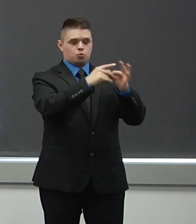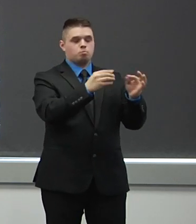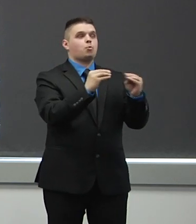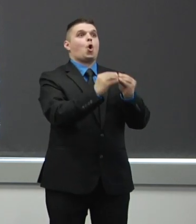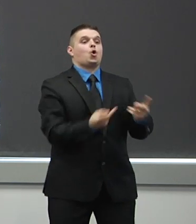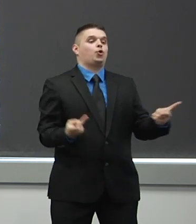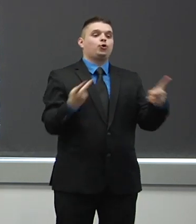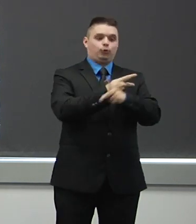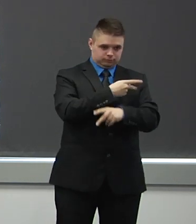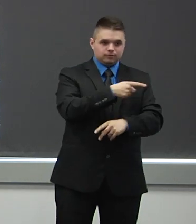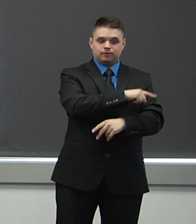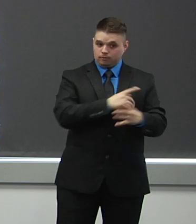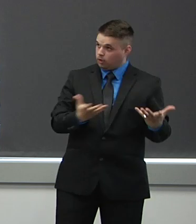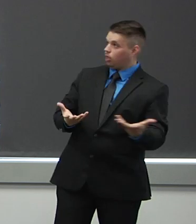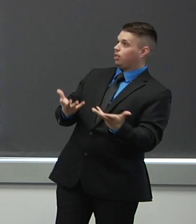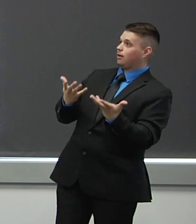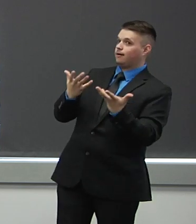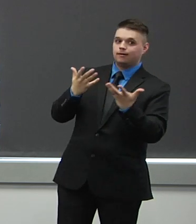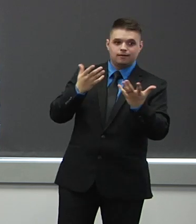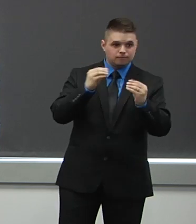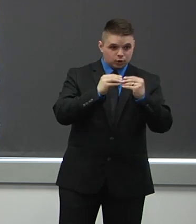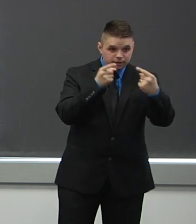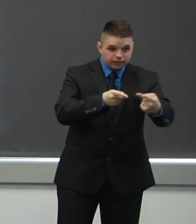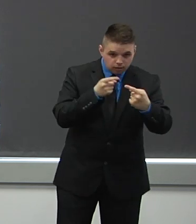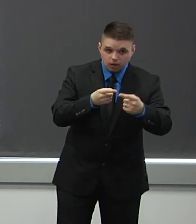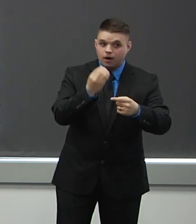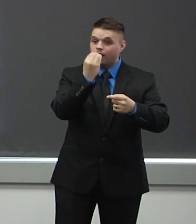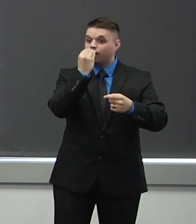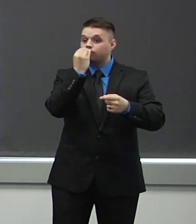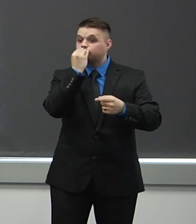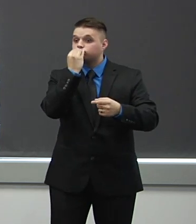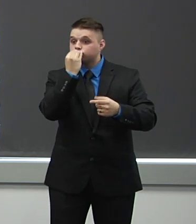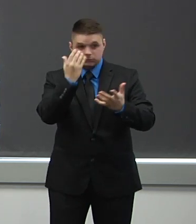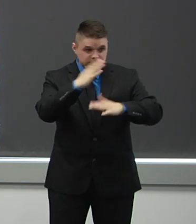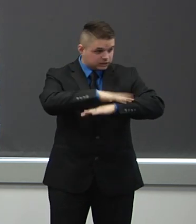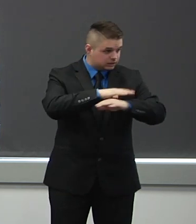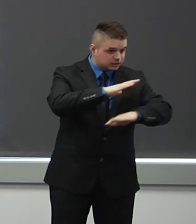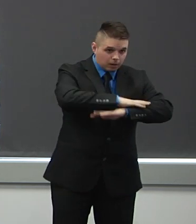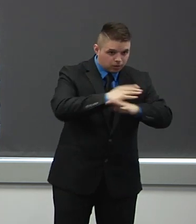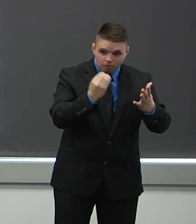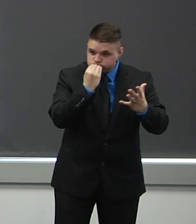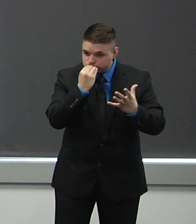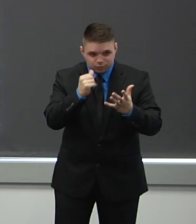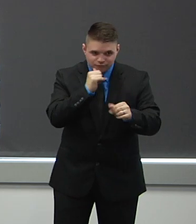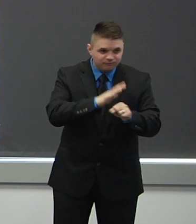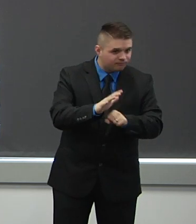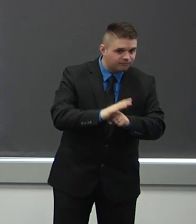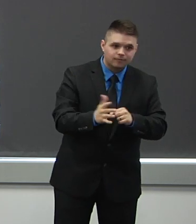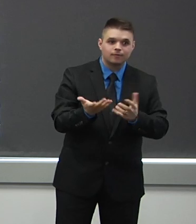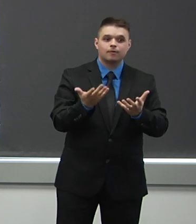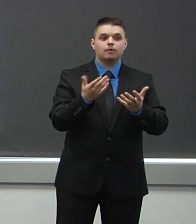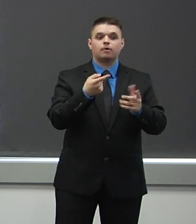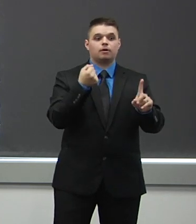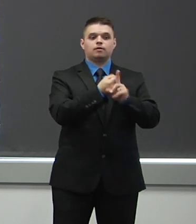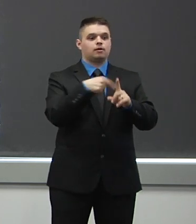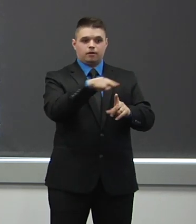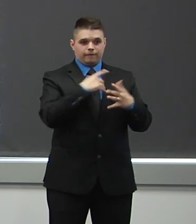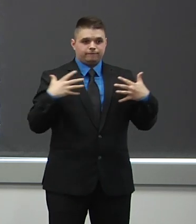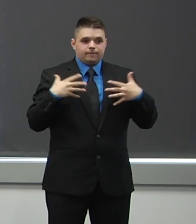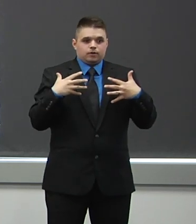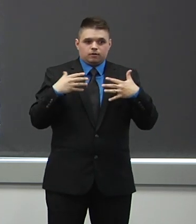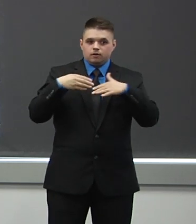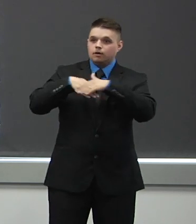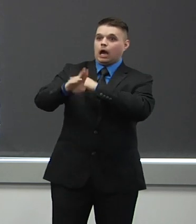Right? They are having trouble getting meals on the table. They can be more impacted because they have fear of entering the healthcare